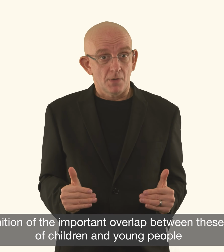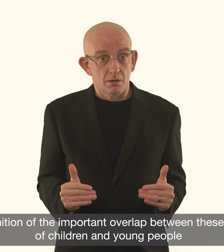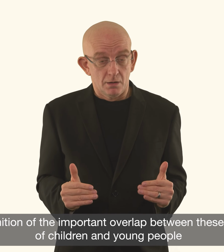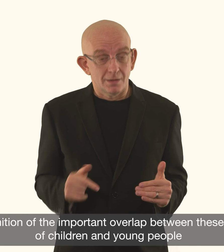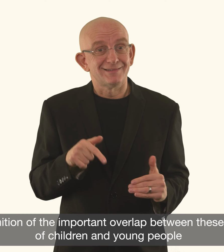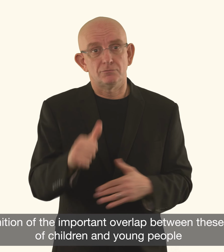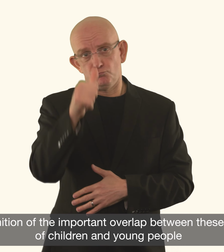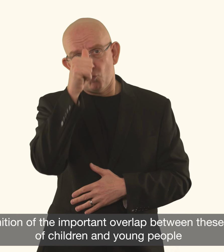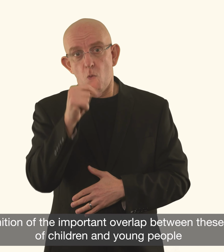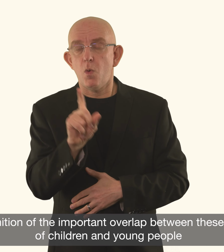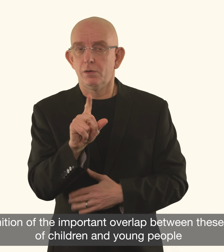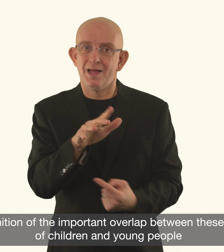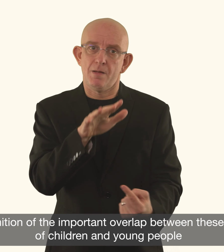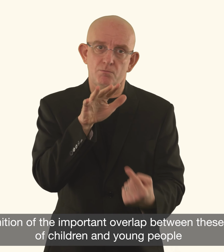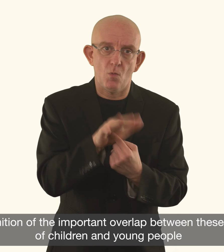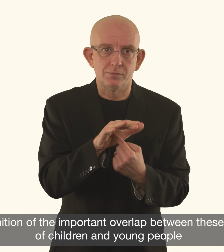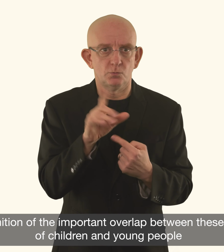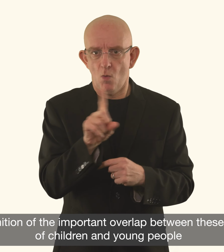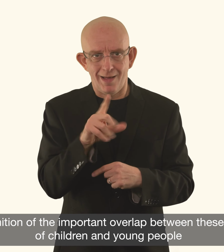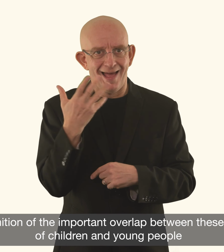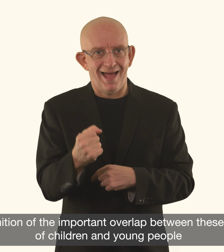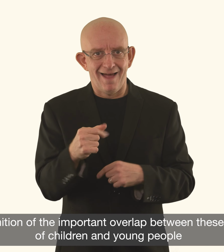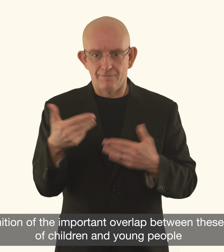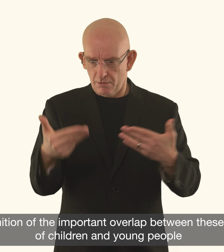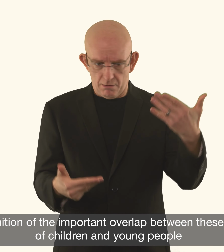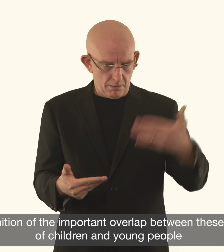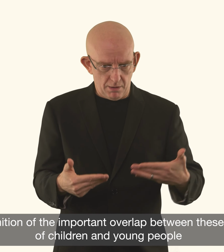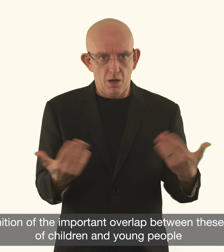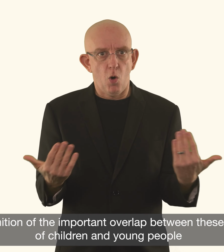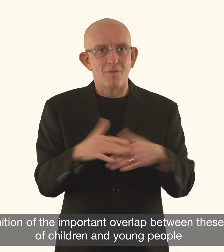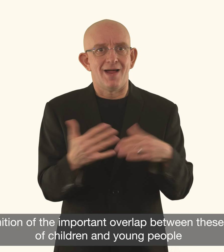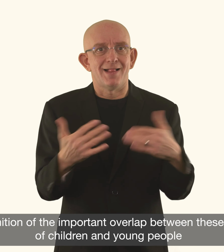In recognition of the important overlap between these groups of children and young people.